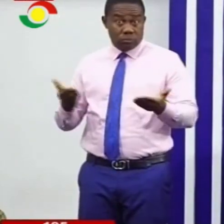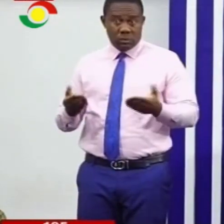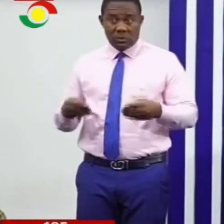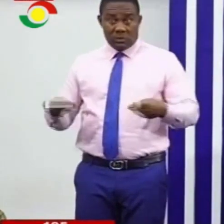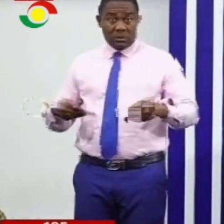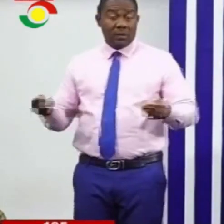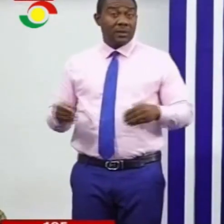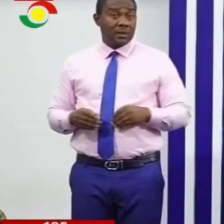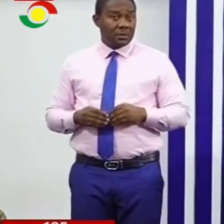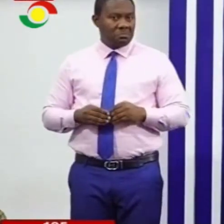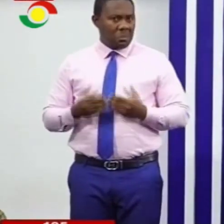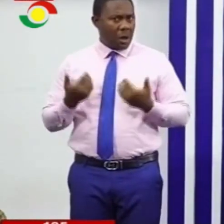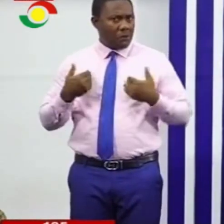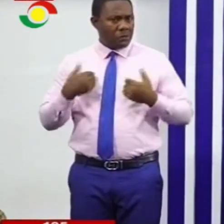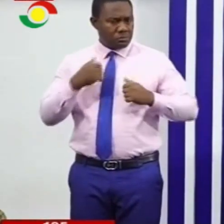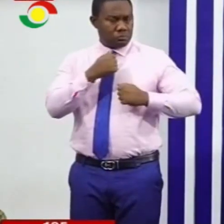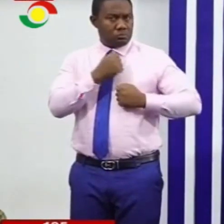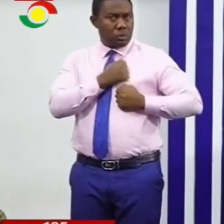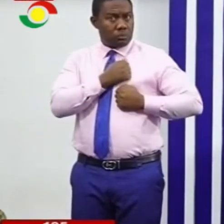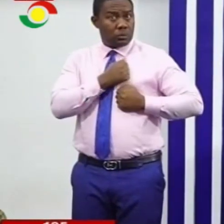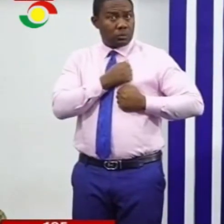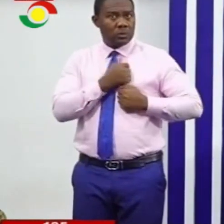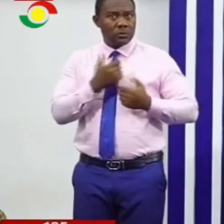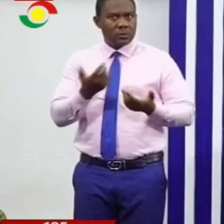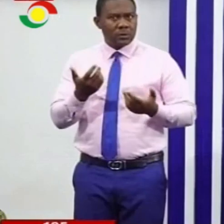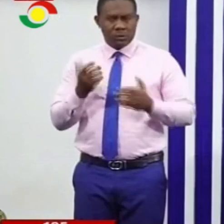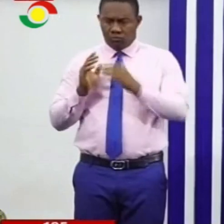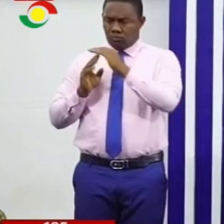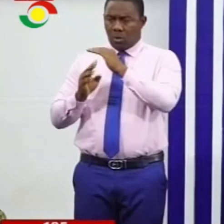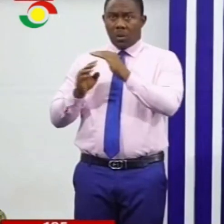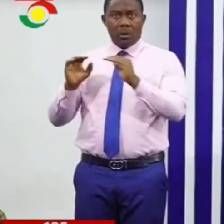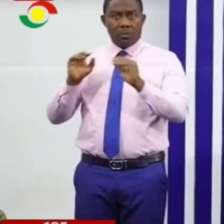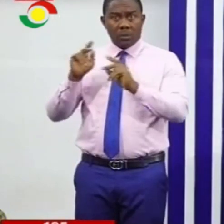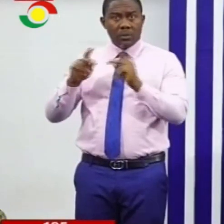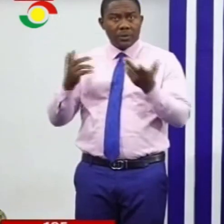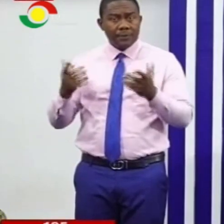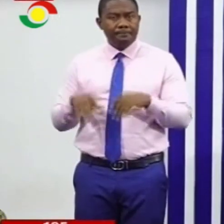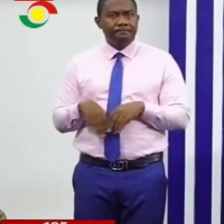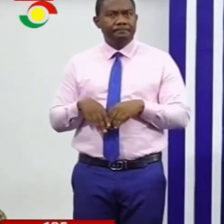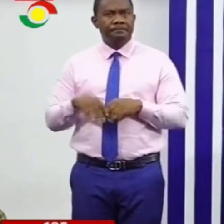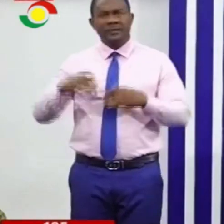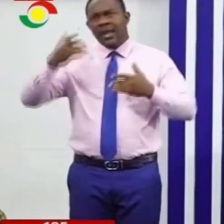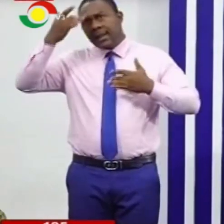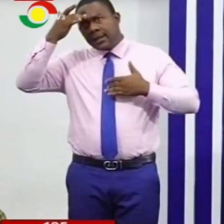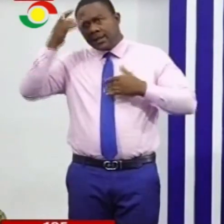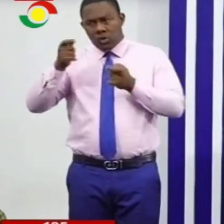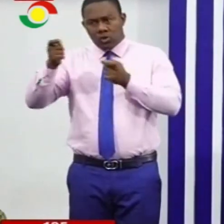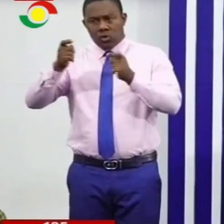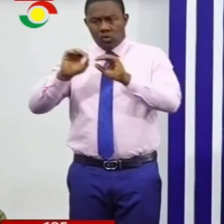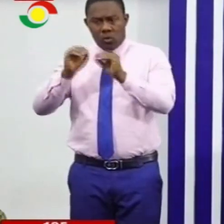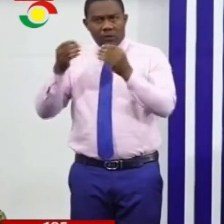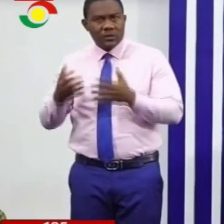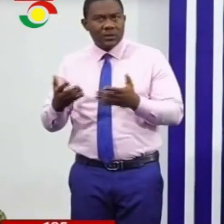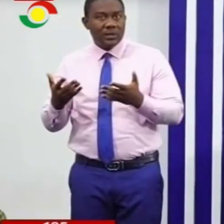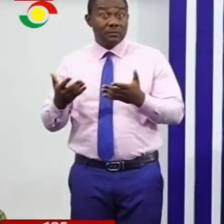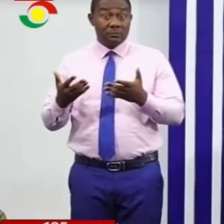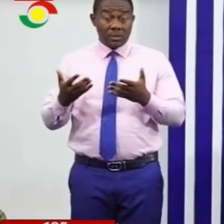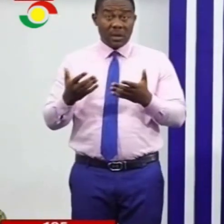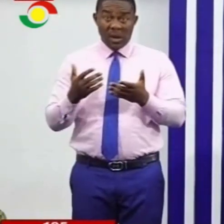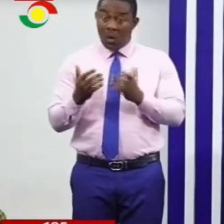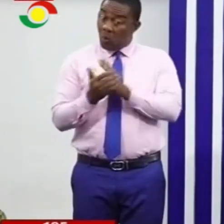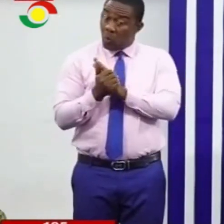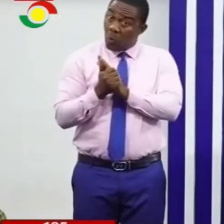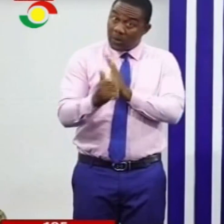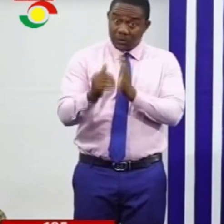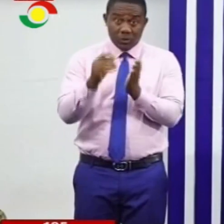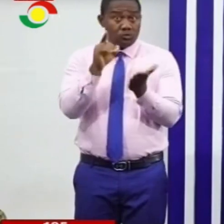and immigration people and disease control officers in the districts, epidemiologists, the field officers. They are all part of